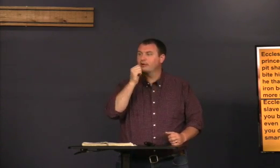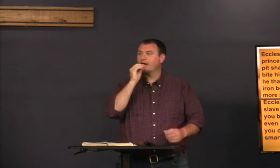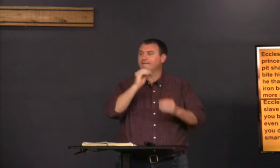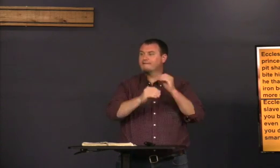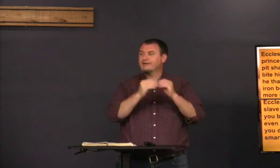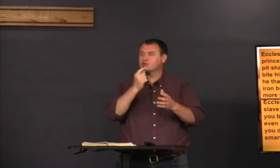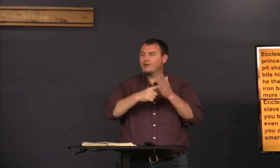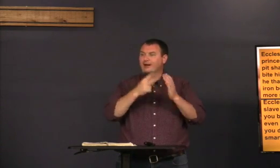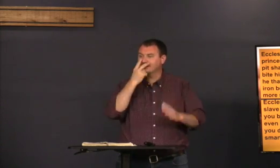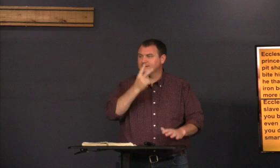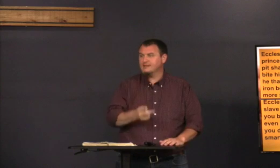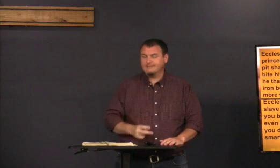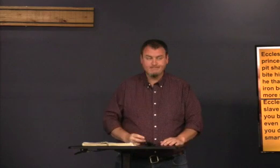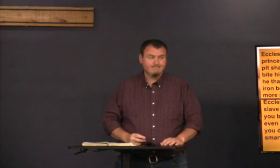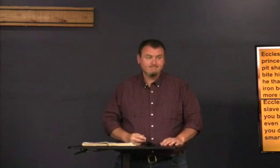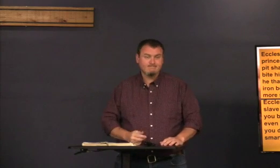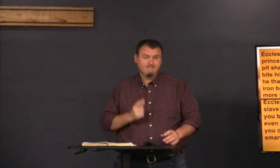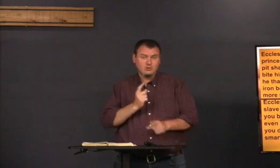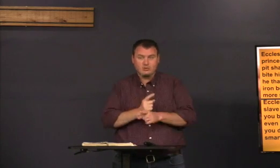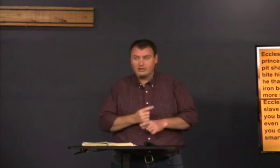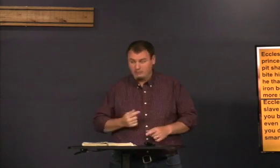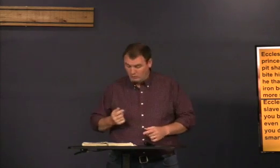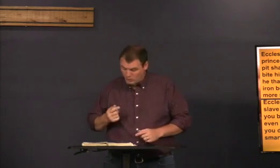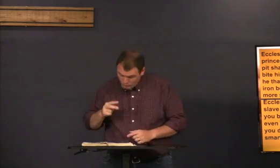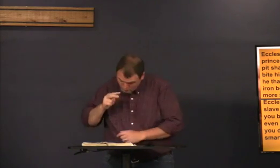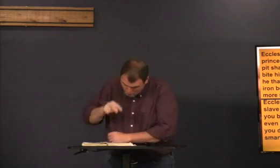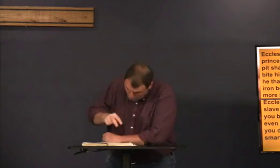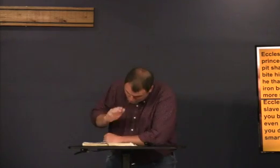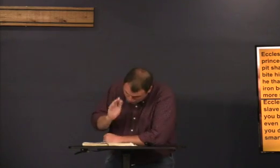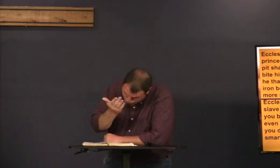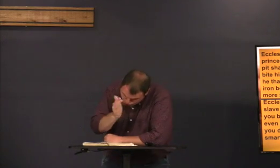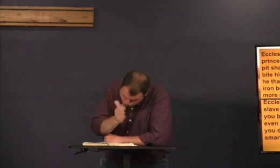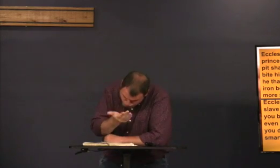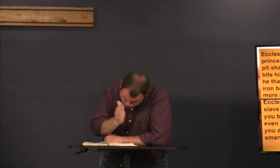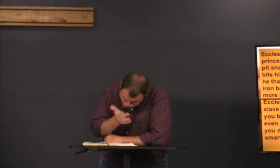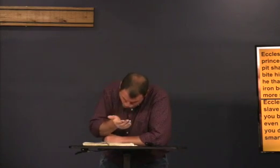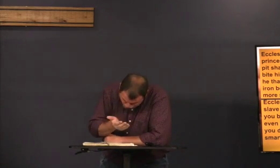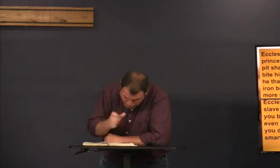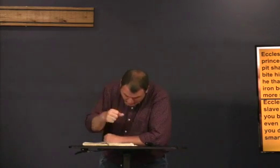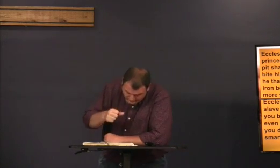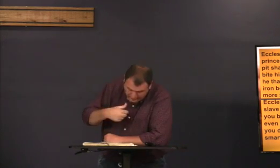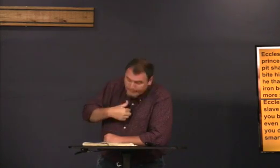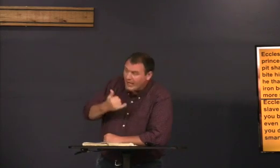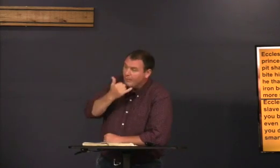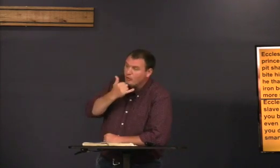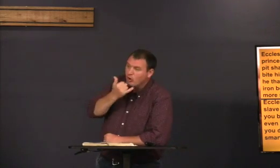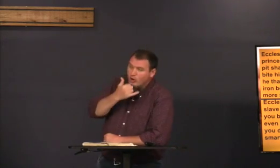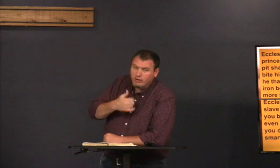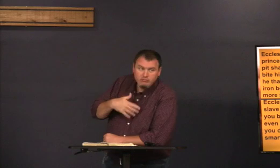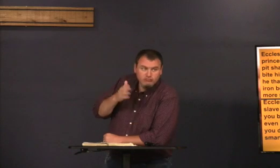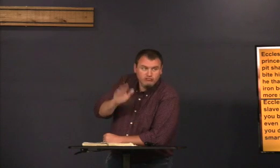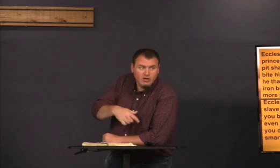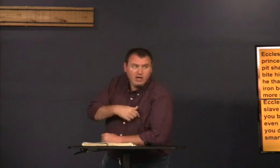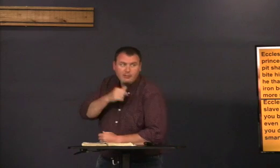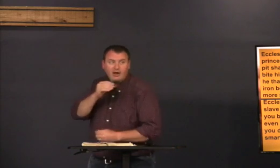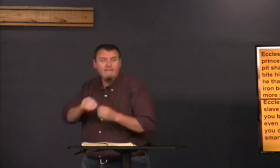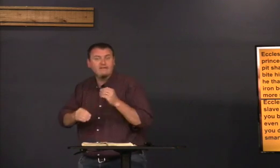Not fix what I see. That's right. Look. Yeah, I'm wrong. I'm not